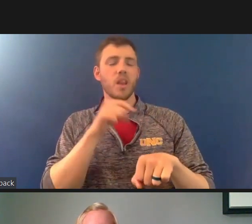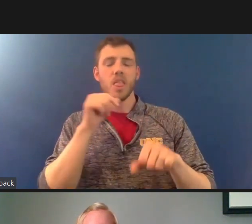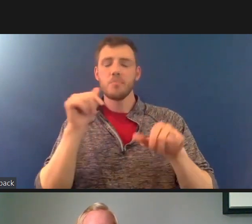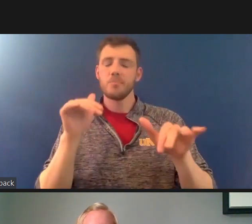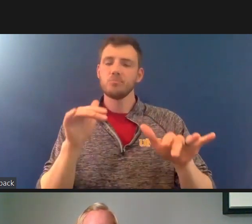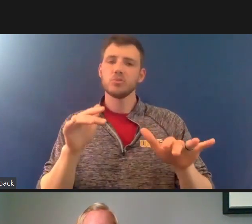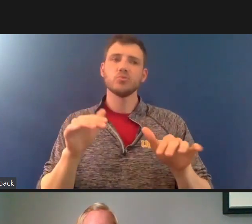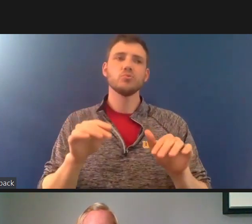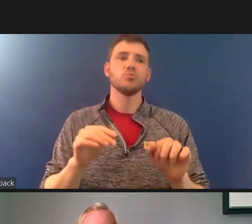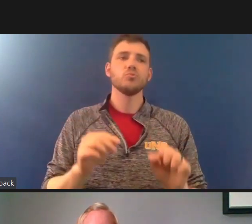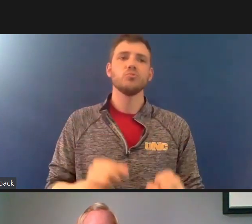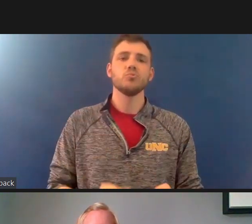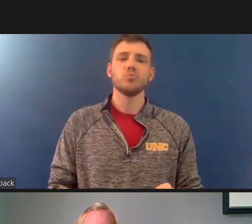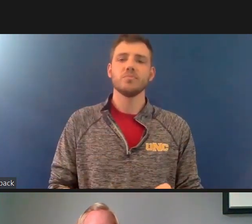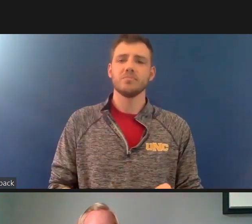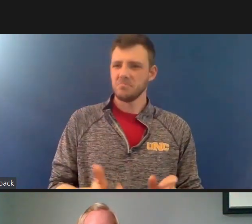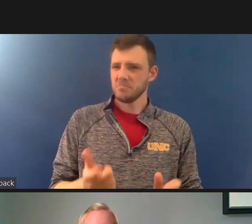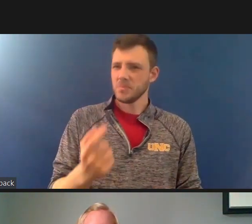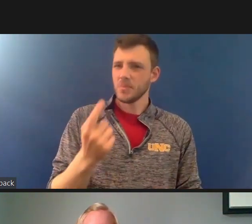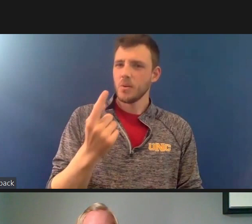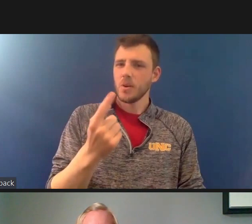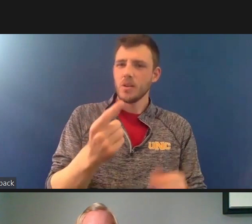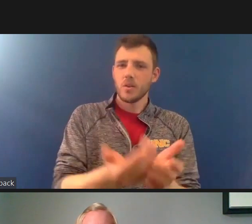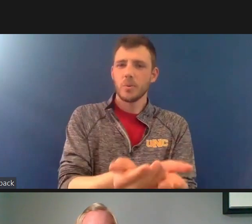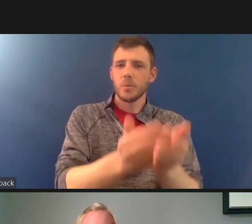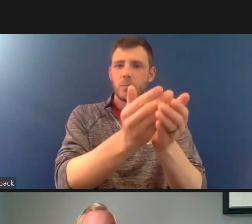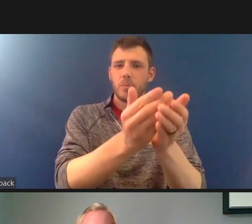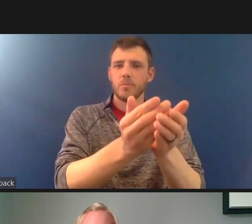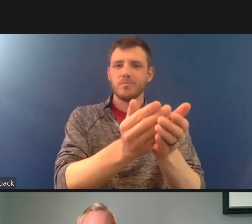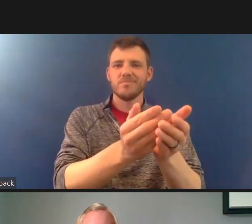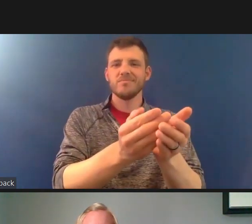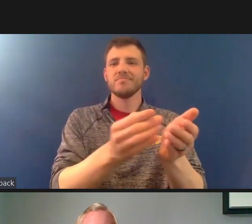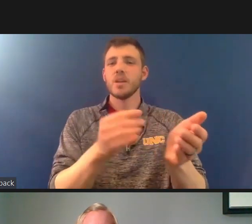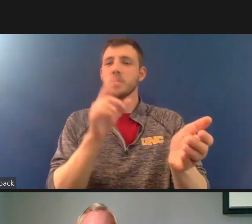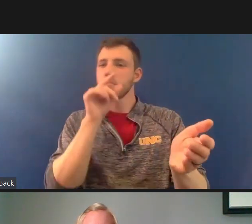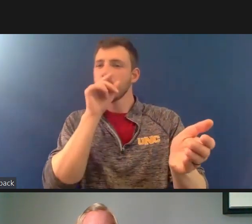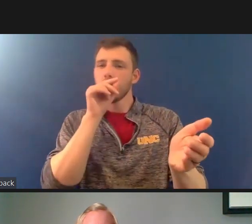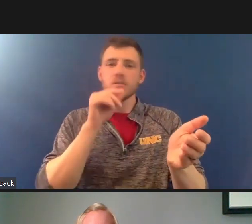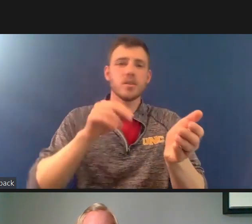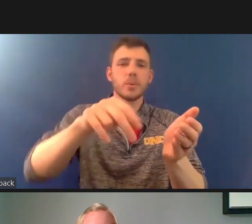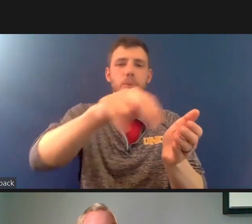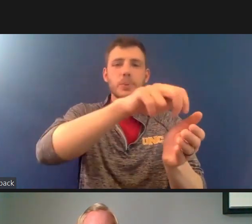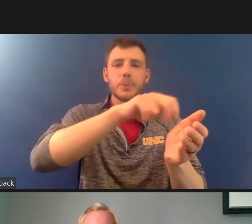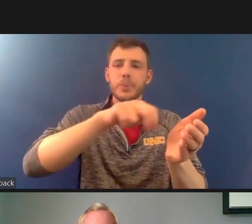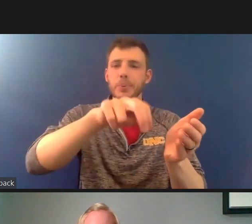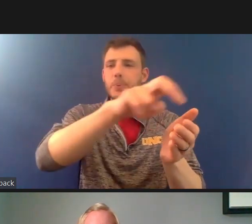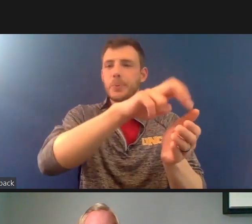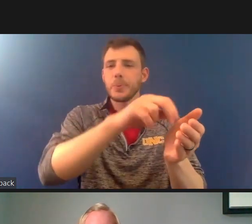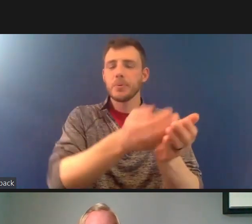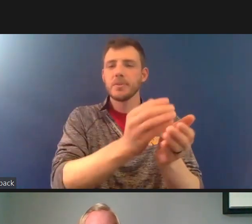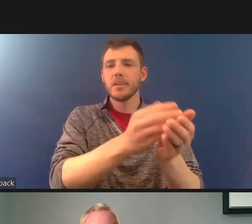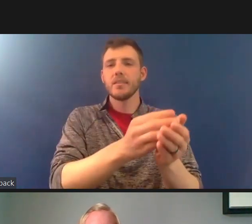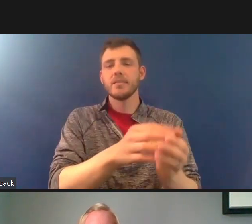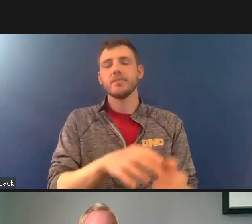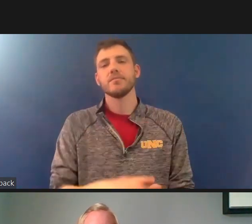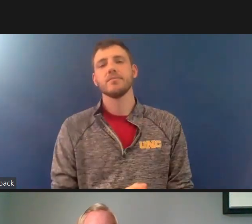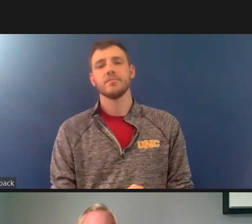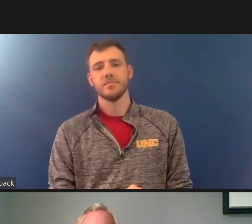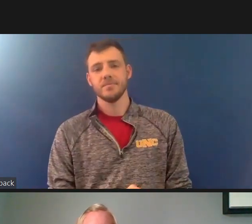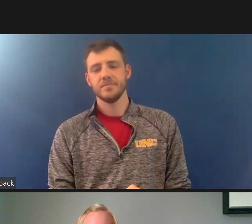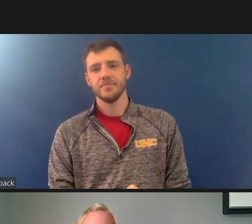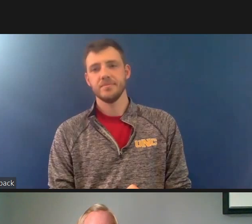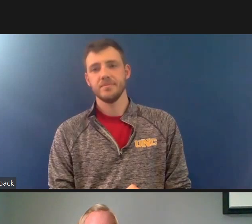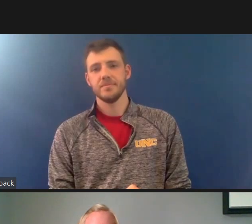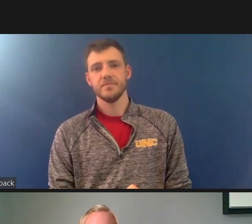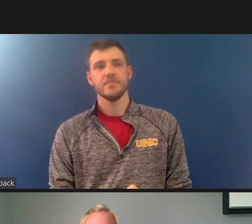lagoon. Seabirds were nesting there. Like icing, said Ralph, on a pink cake. We shan't see